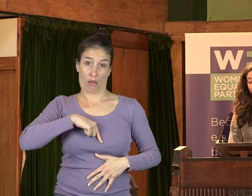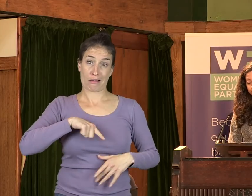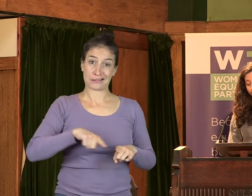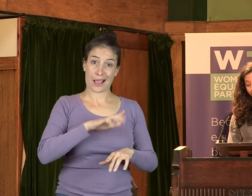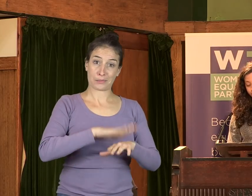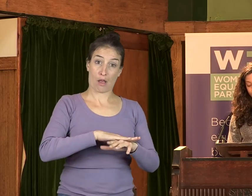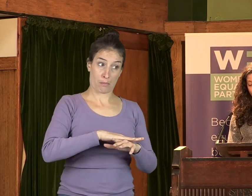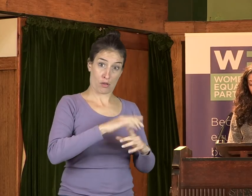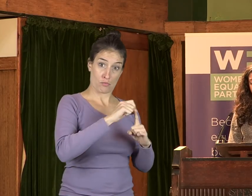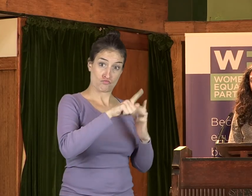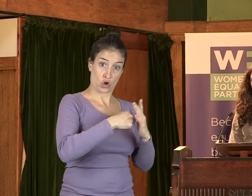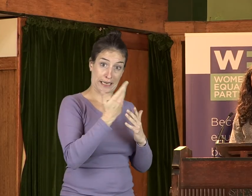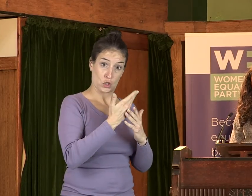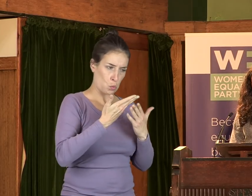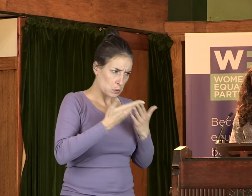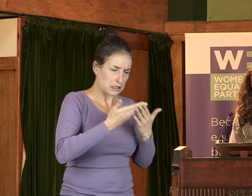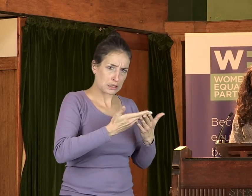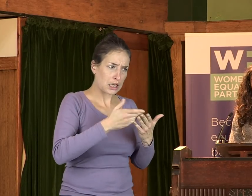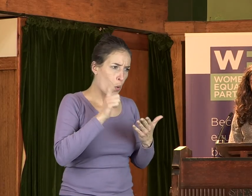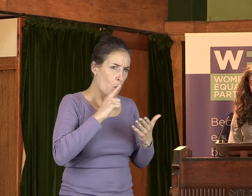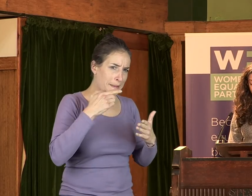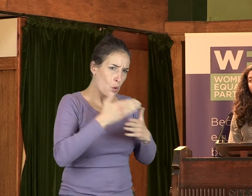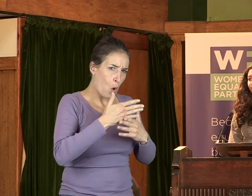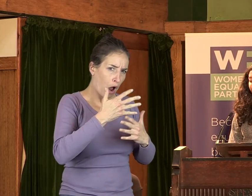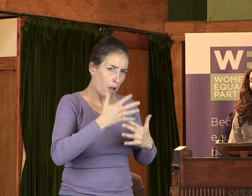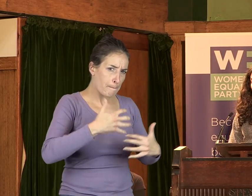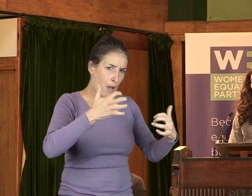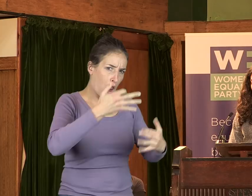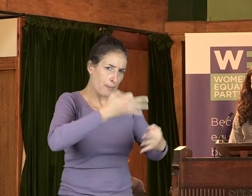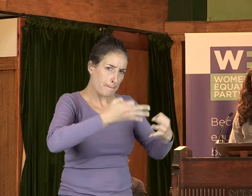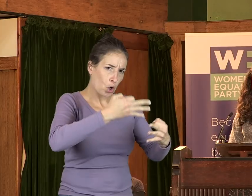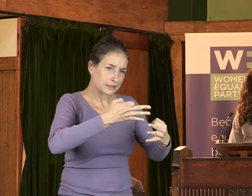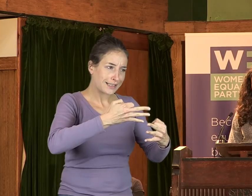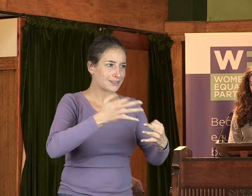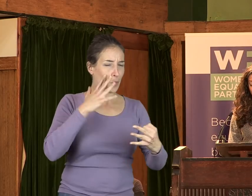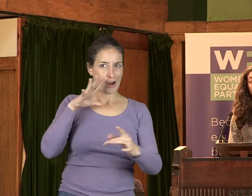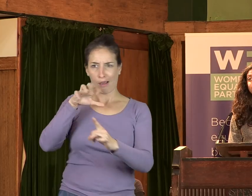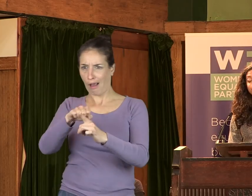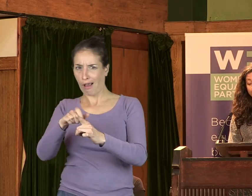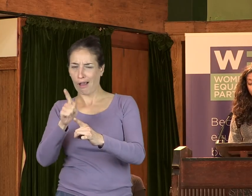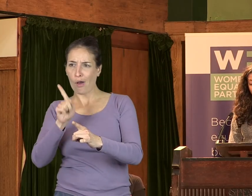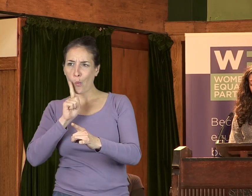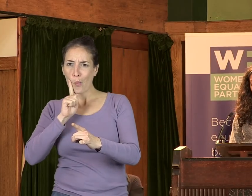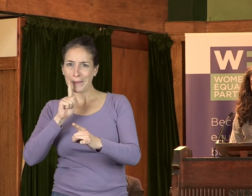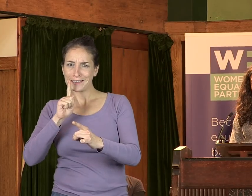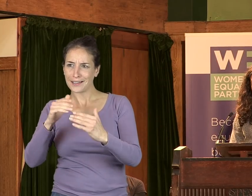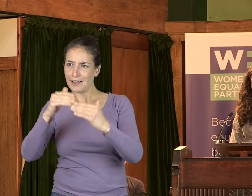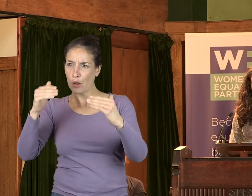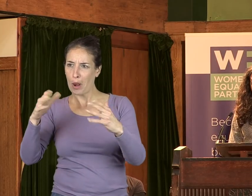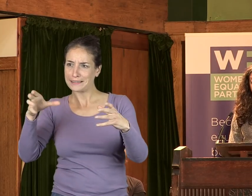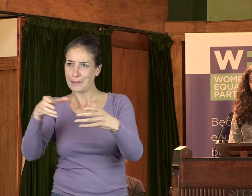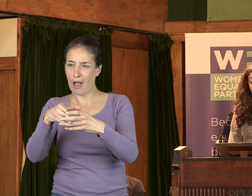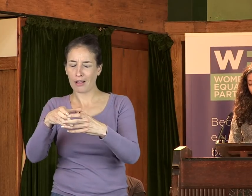I was doing in school. And so the notion of a Women's Equality Party intrigued me straight away. As soon as I went home that